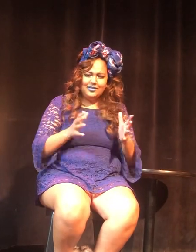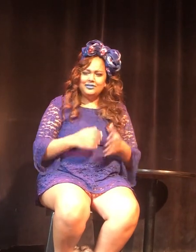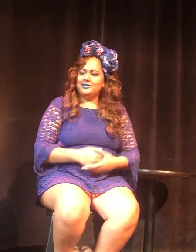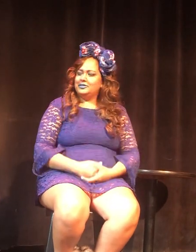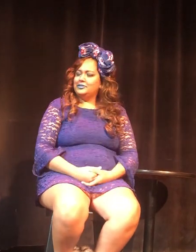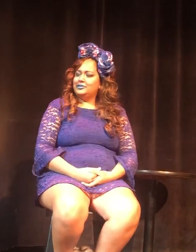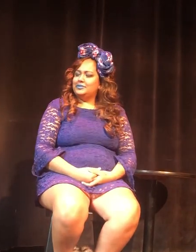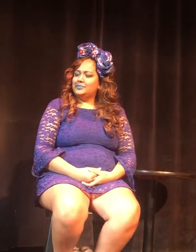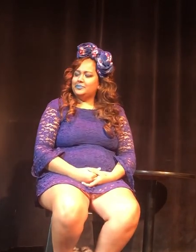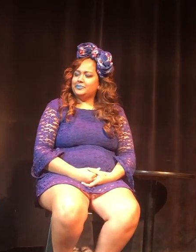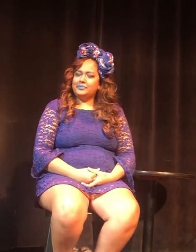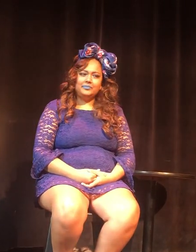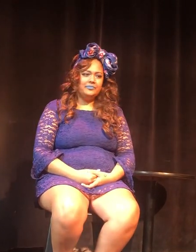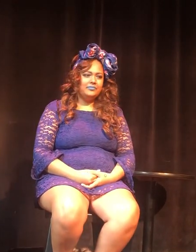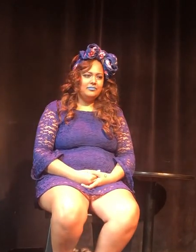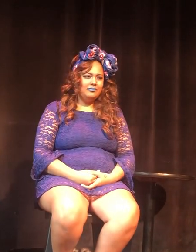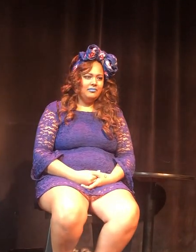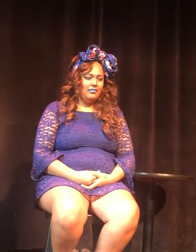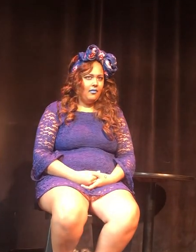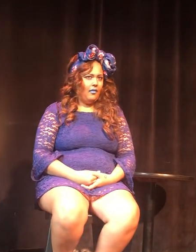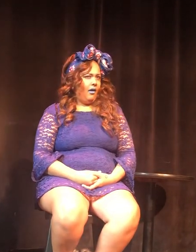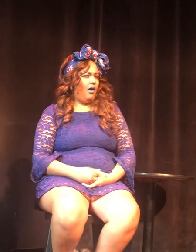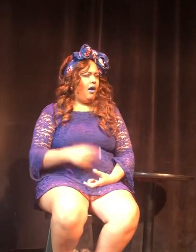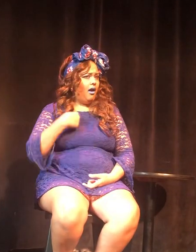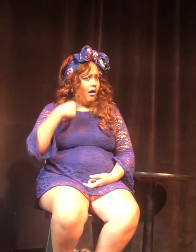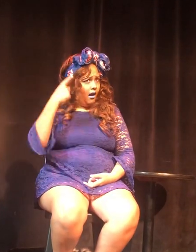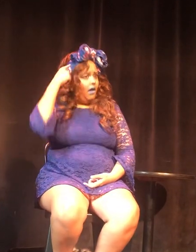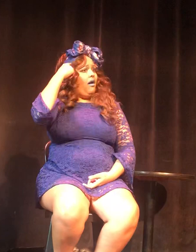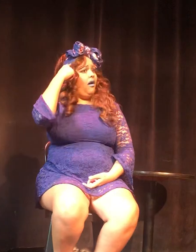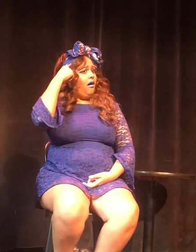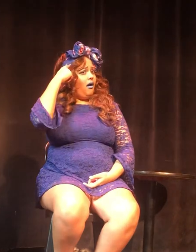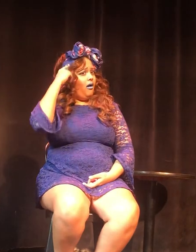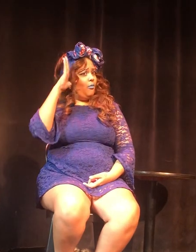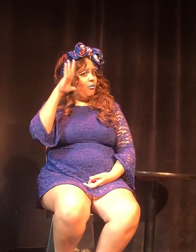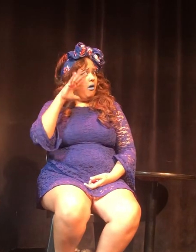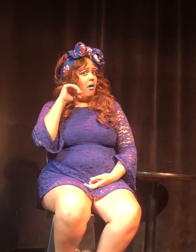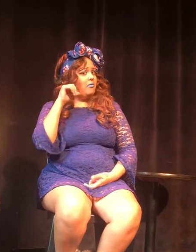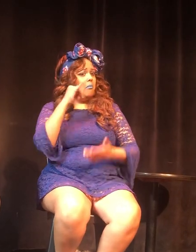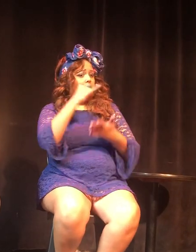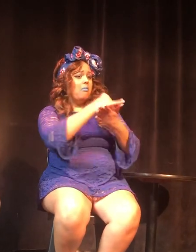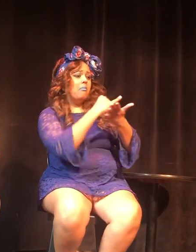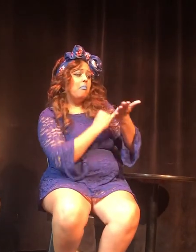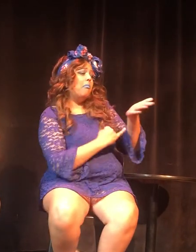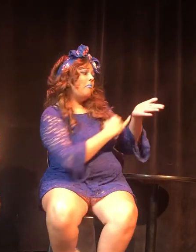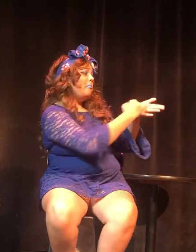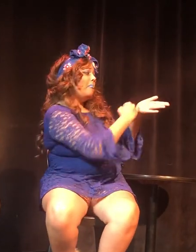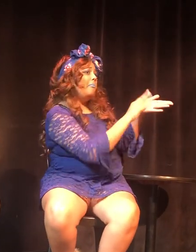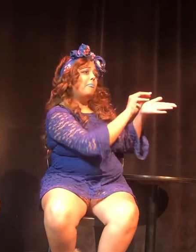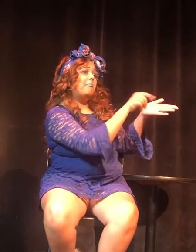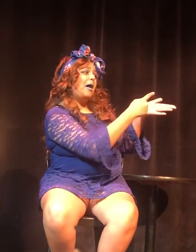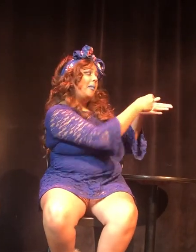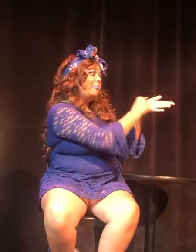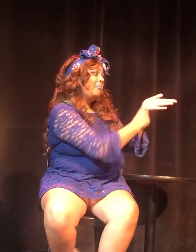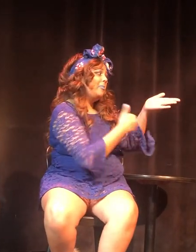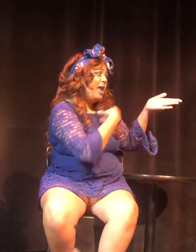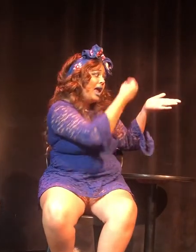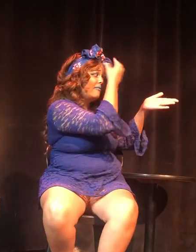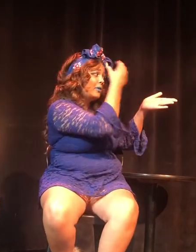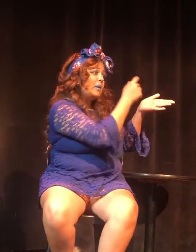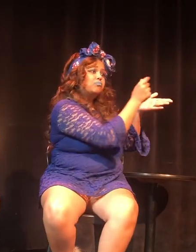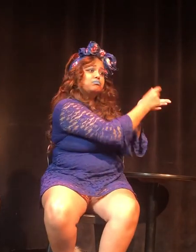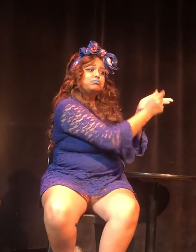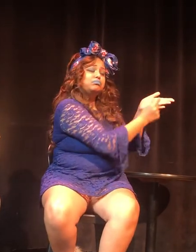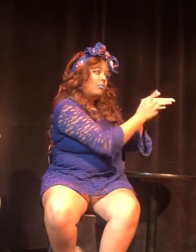great to make a special zoo map with all your stops and facts on it for people who want to learn about